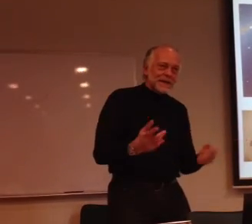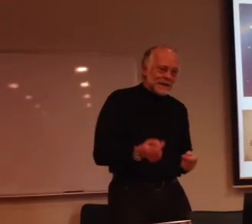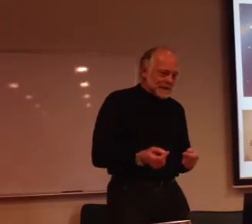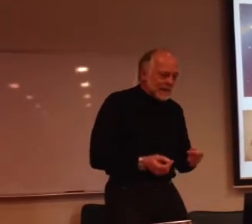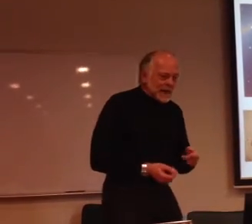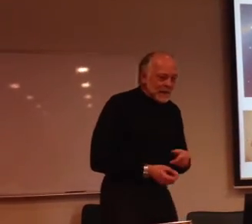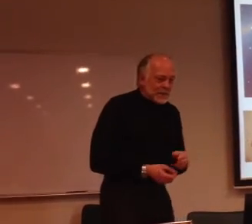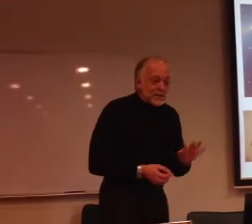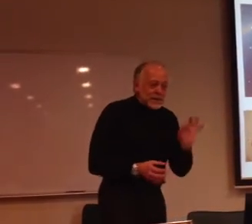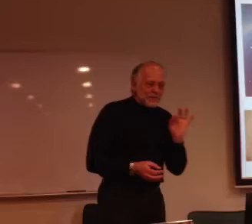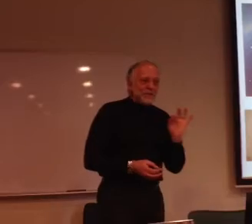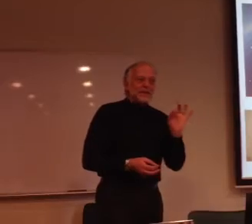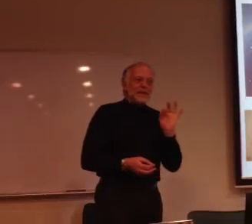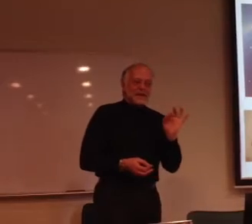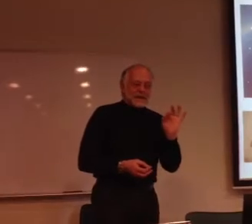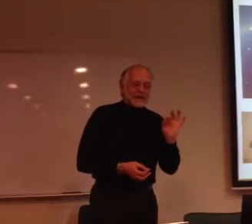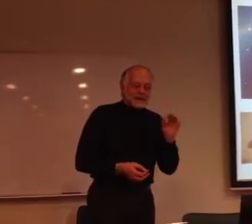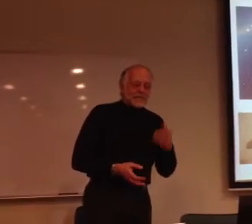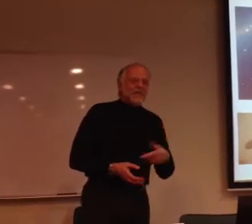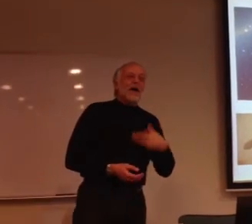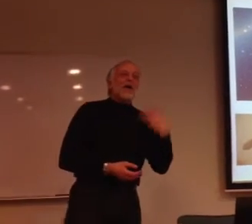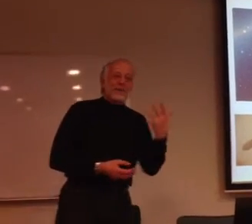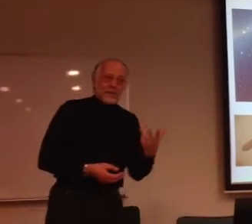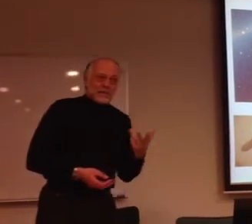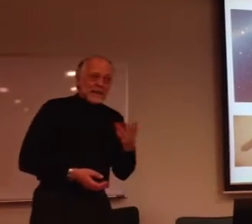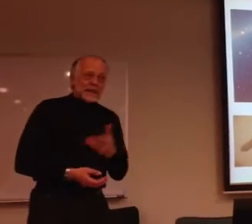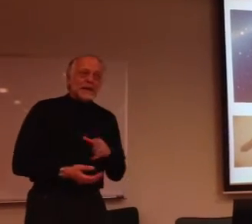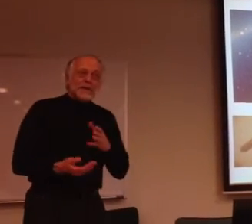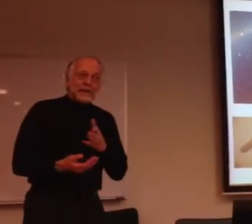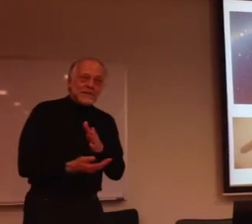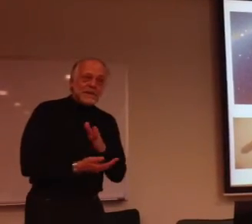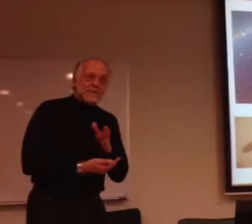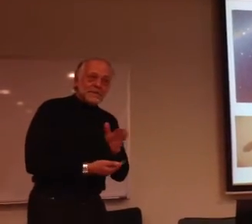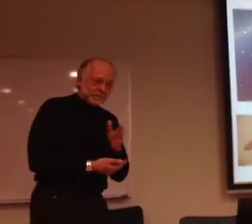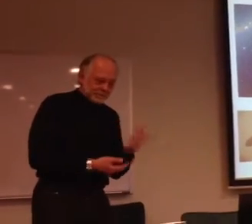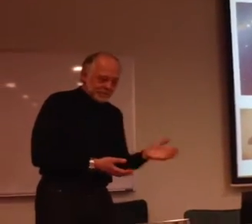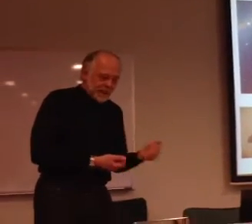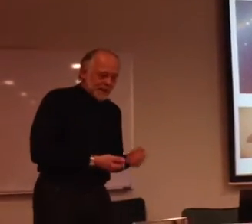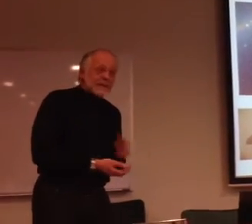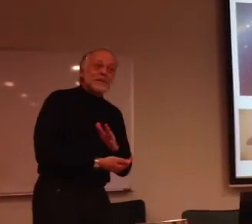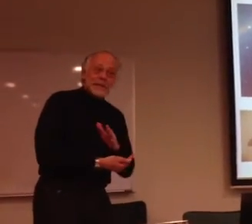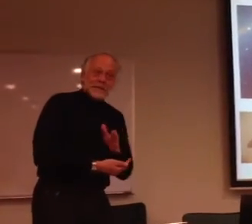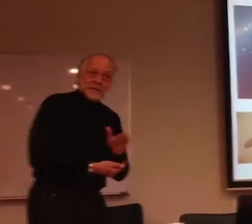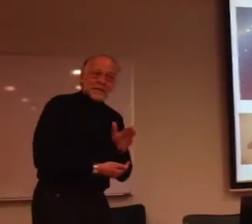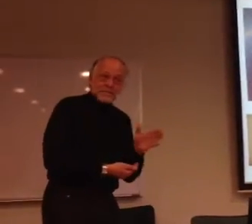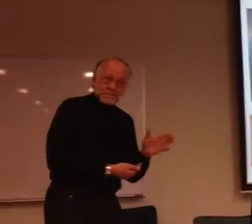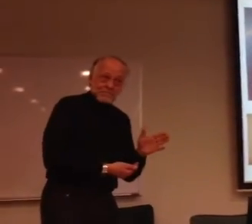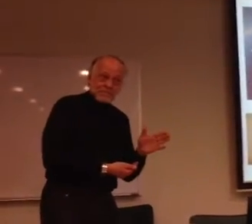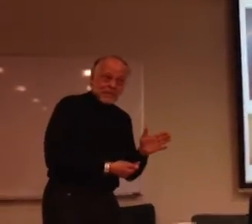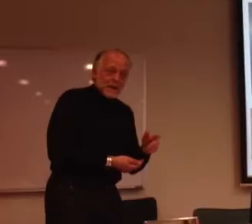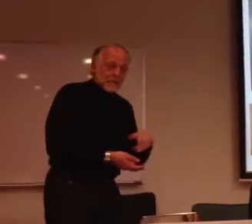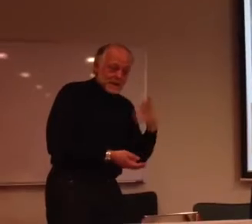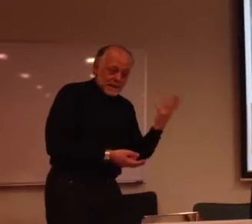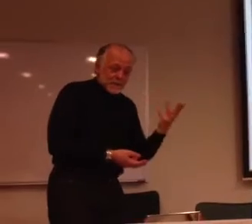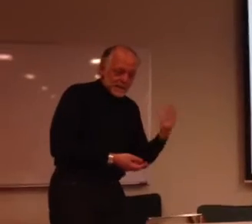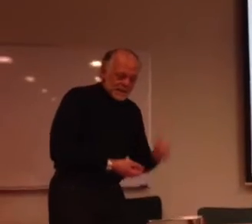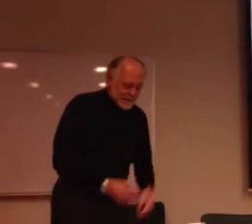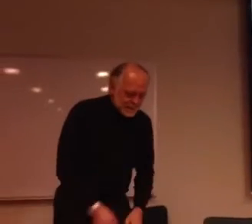language, you have to take care of the meaning. You have some synonyms, but different signs